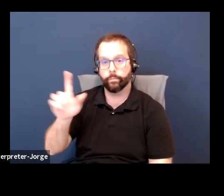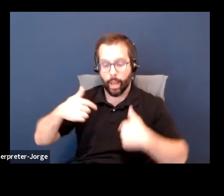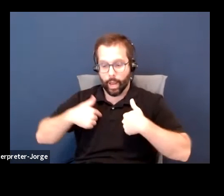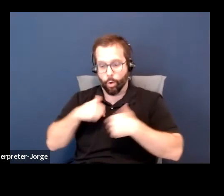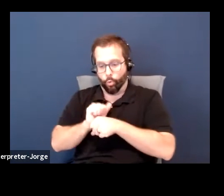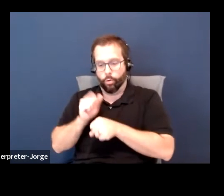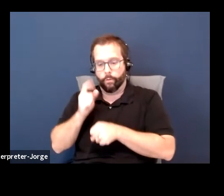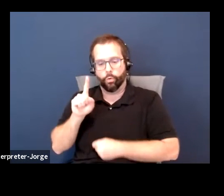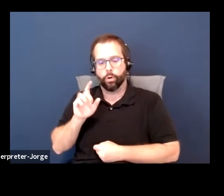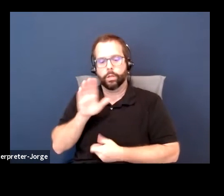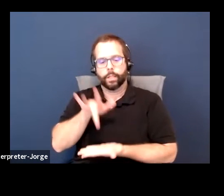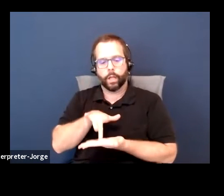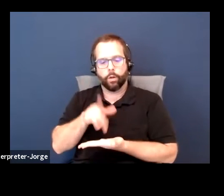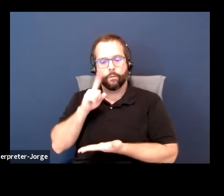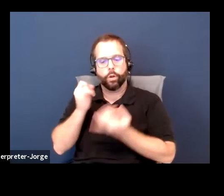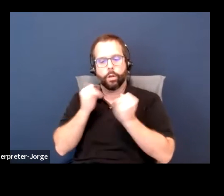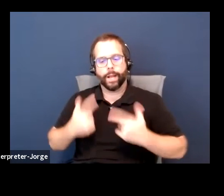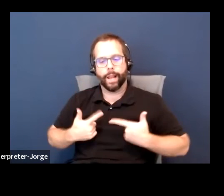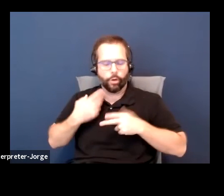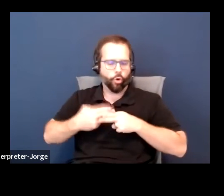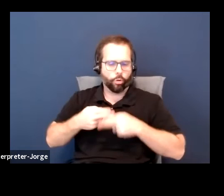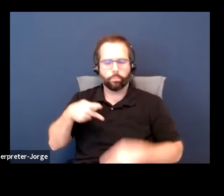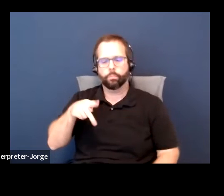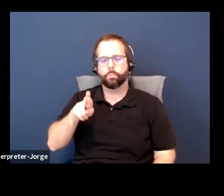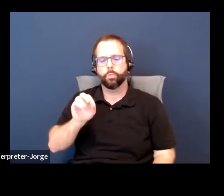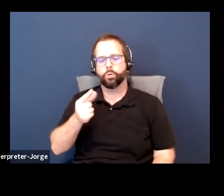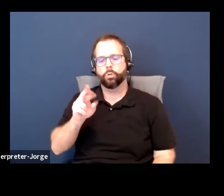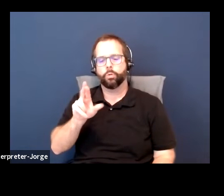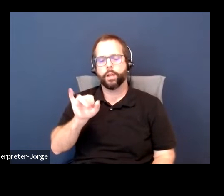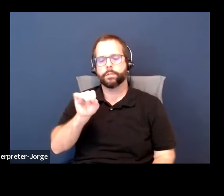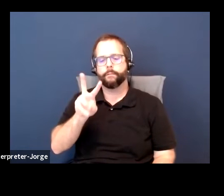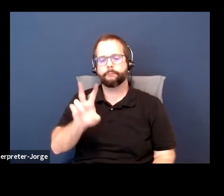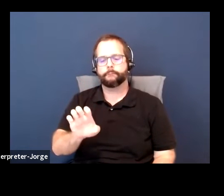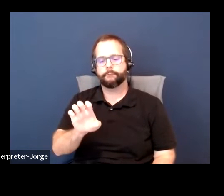Independent Living here in Oklahoma called Progressive Independence.